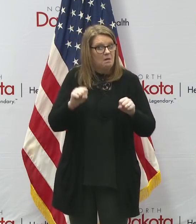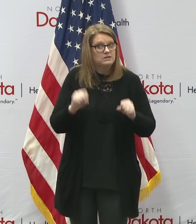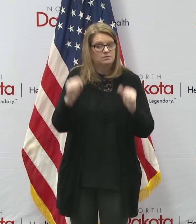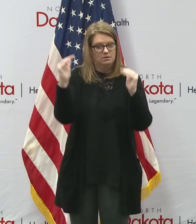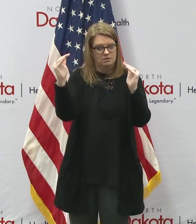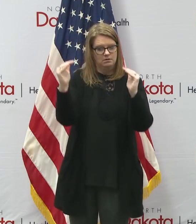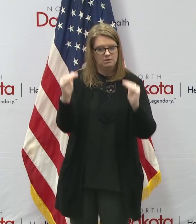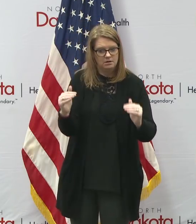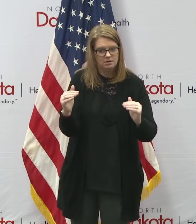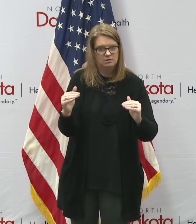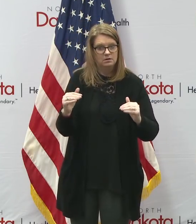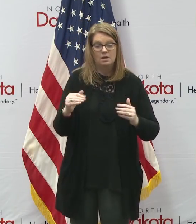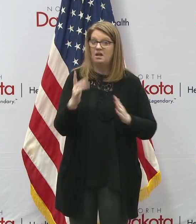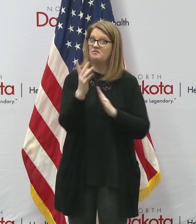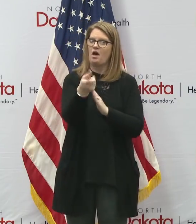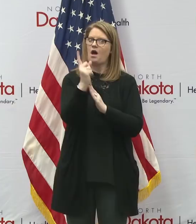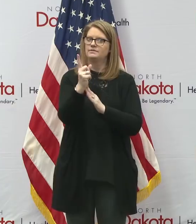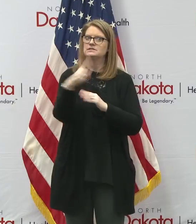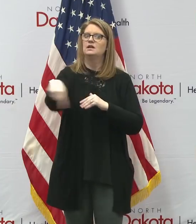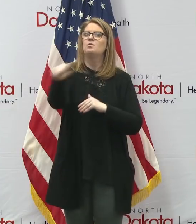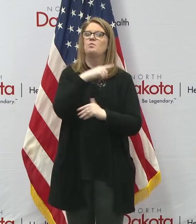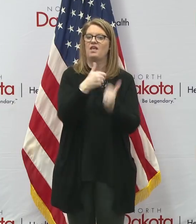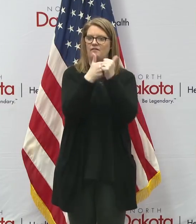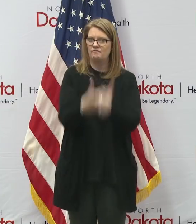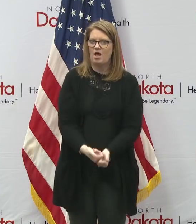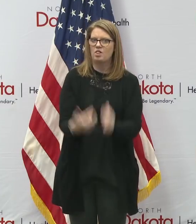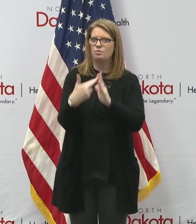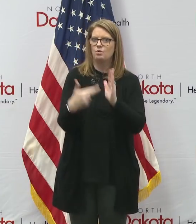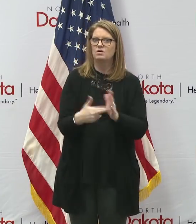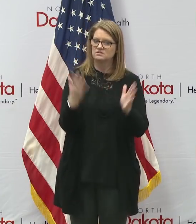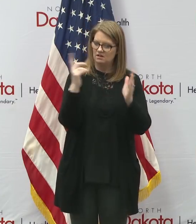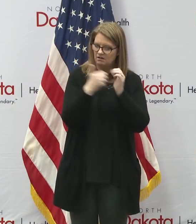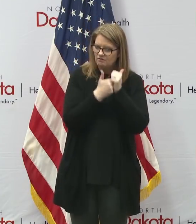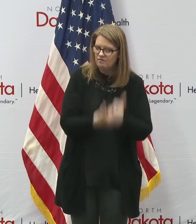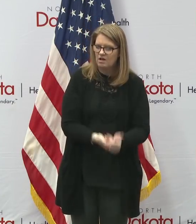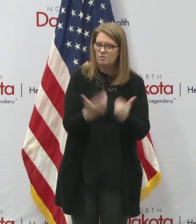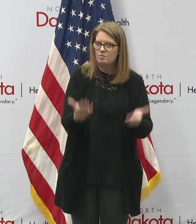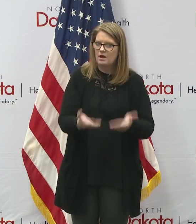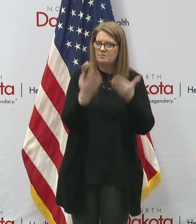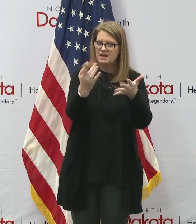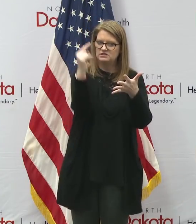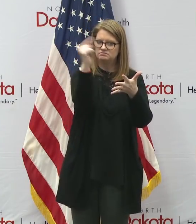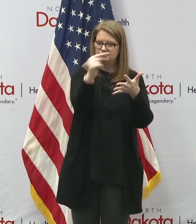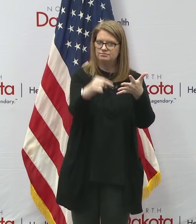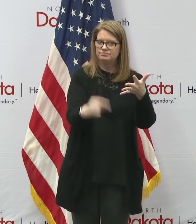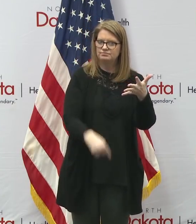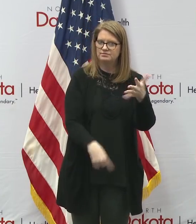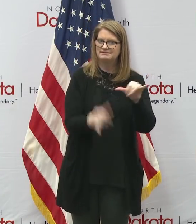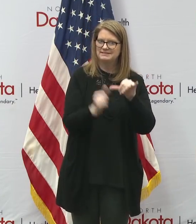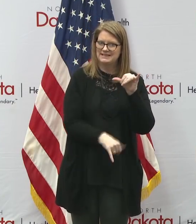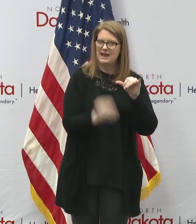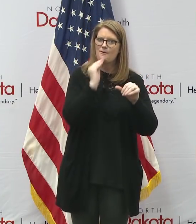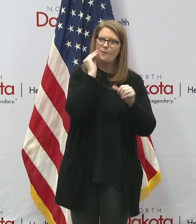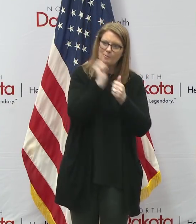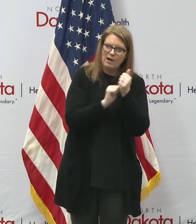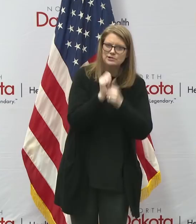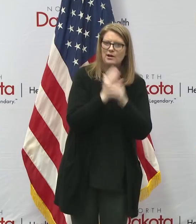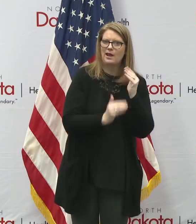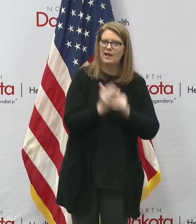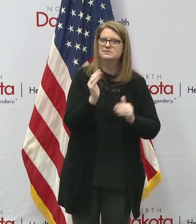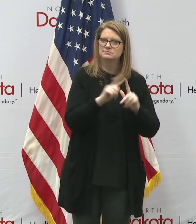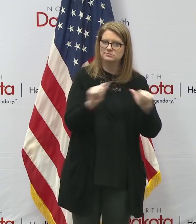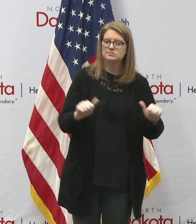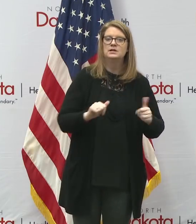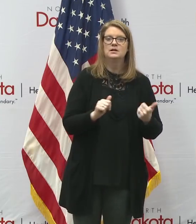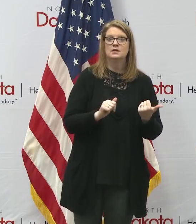we become the most compliant state and are the most effective at all the guidance that we've given, or we could top that on the worst